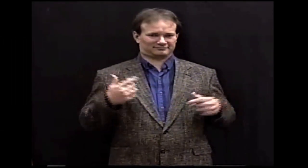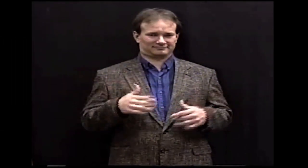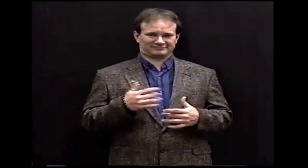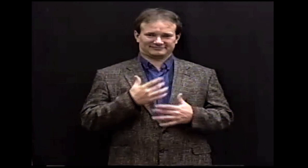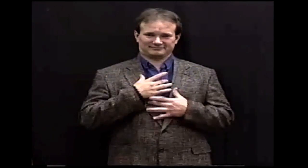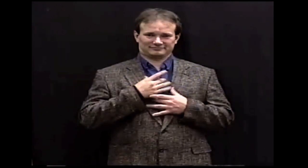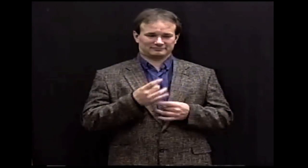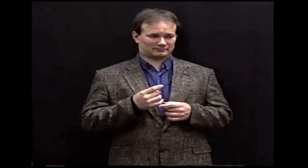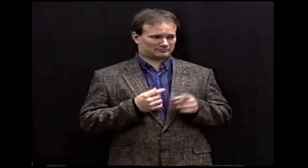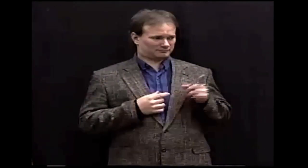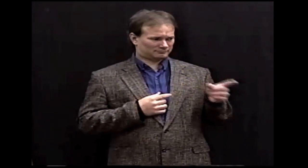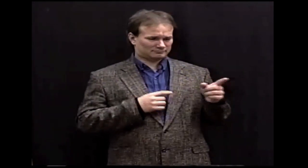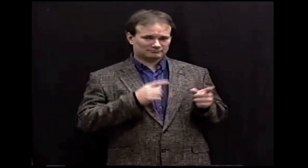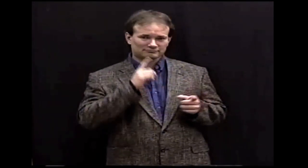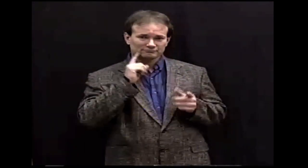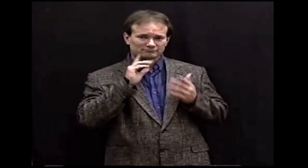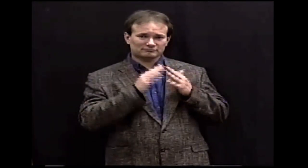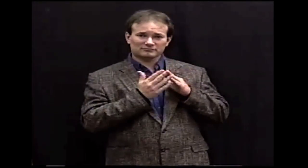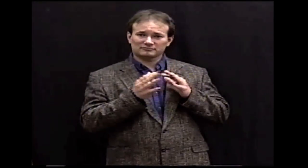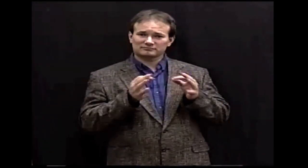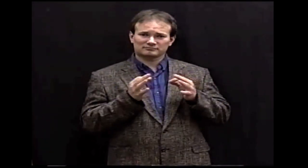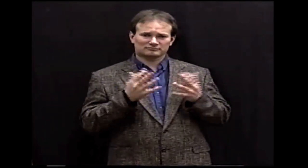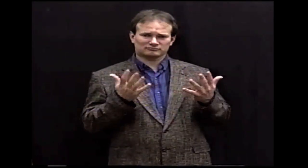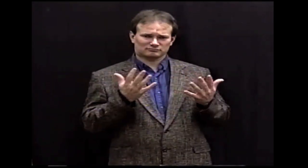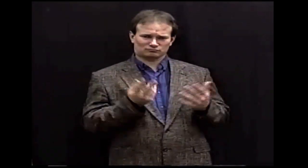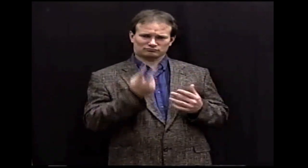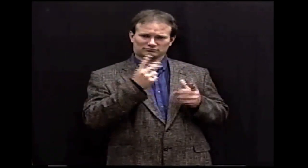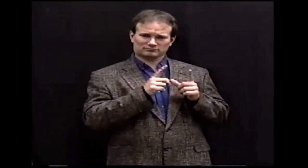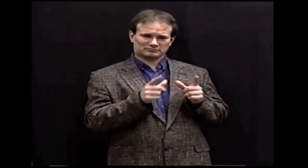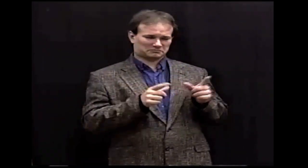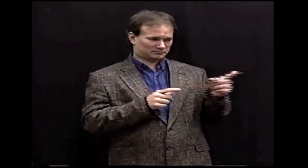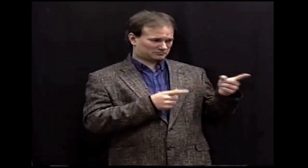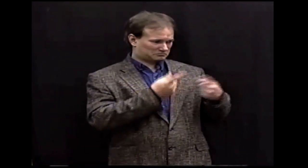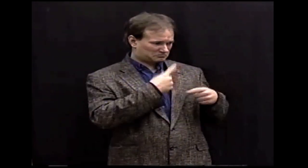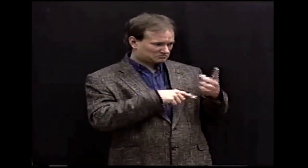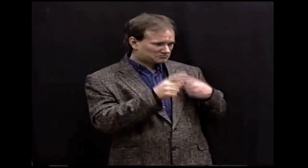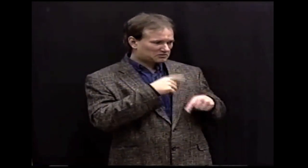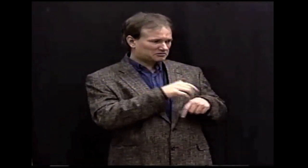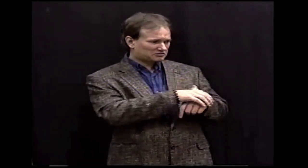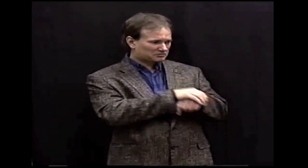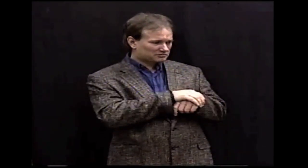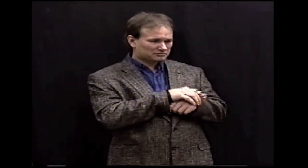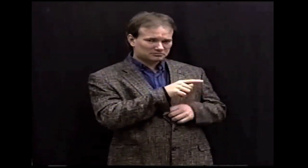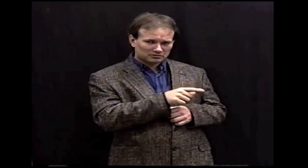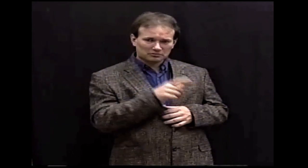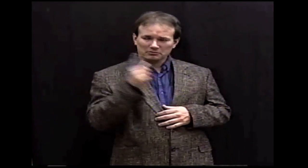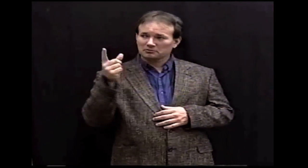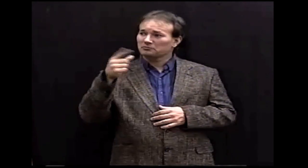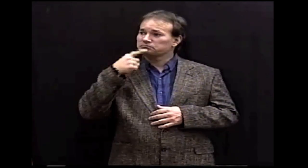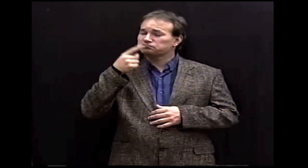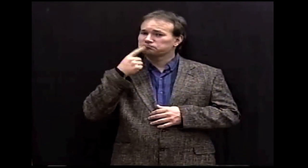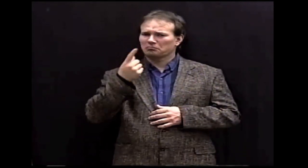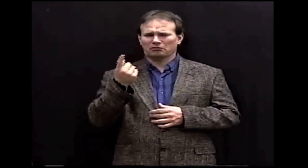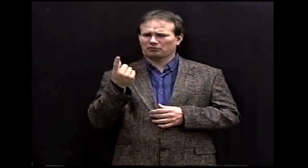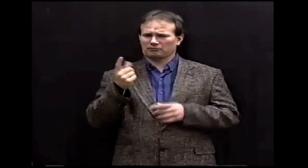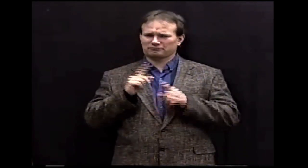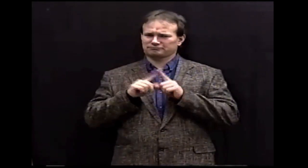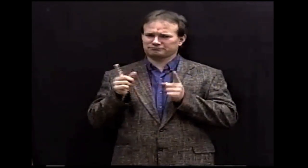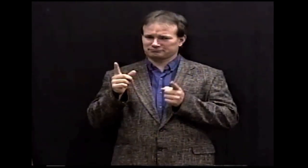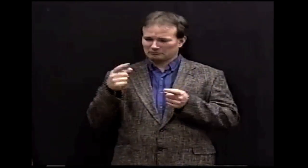The deaf community defines bilingualism as being proficient in ASL and English. The non-deaf perspective differs in the sense that it includes other